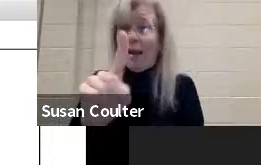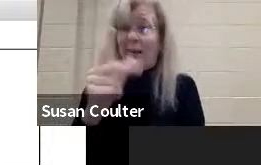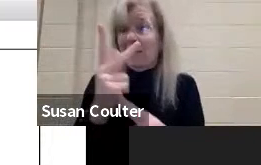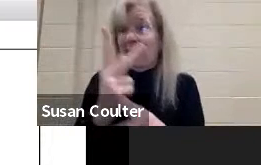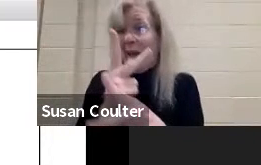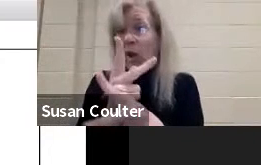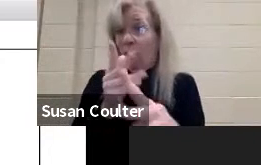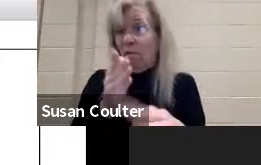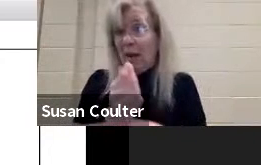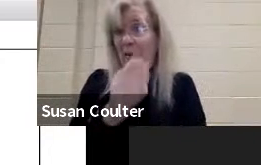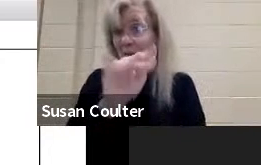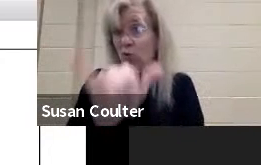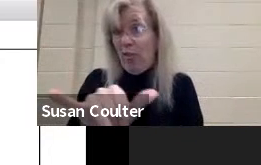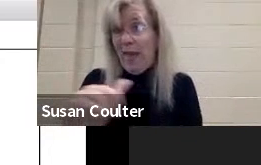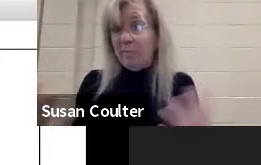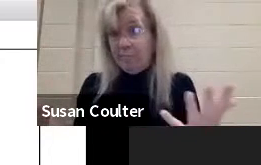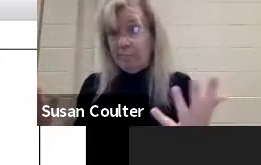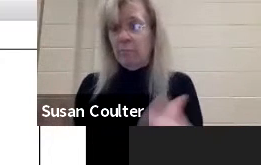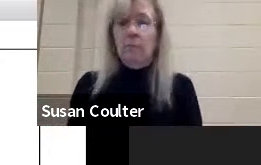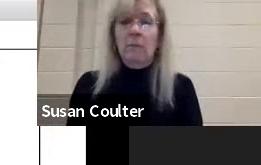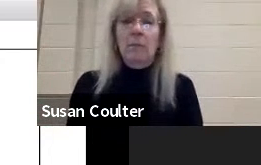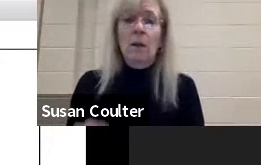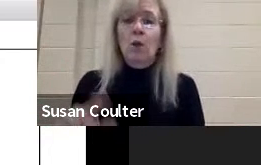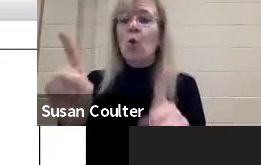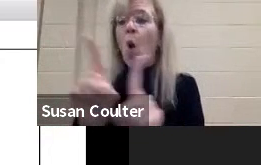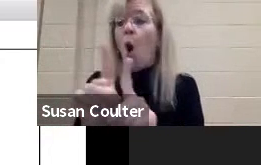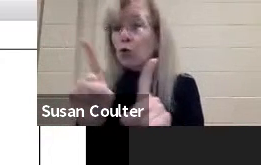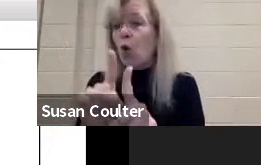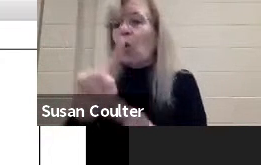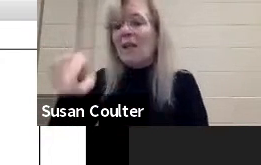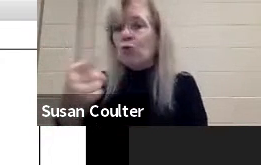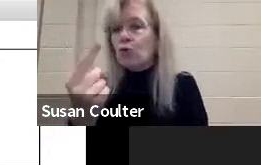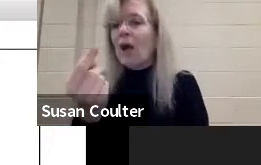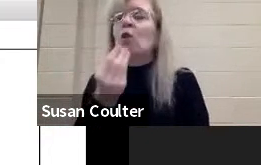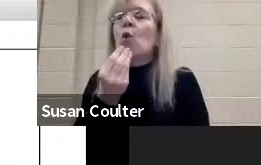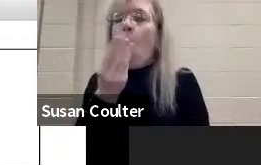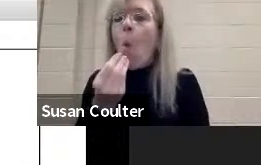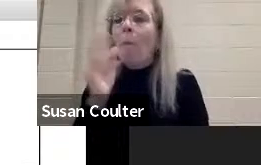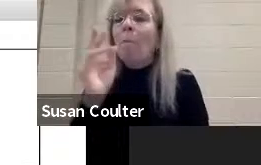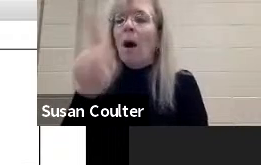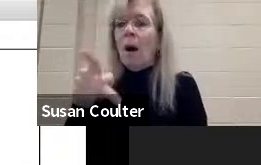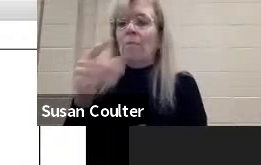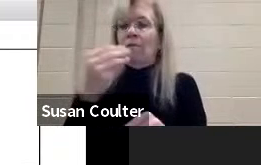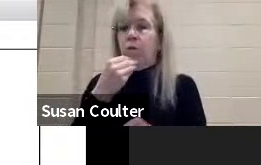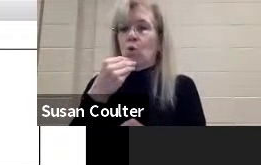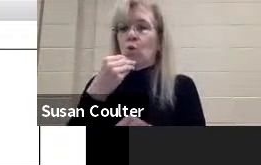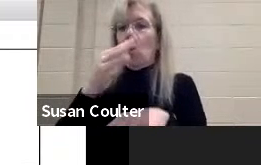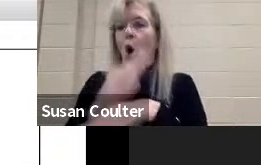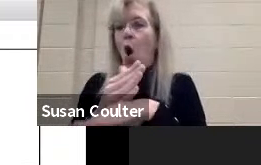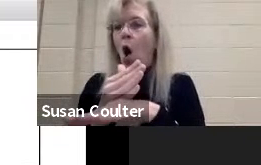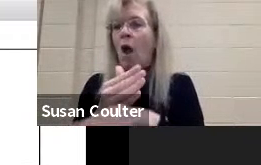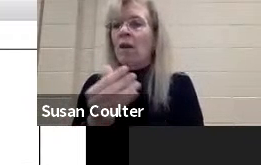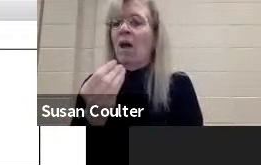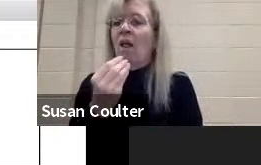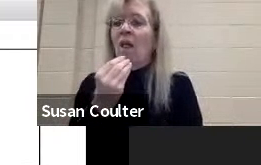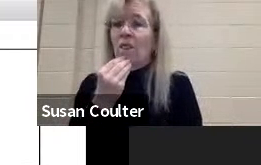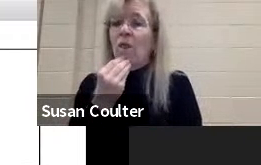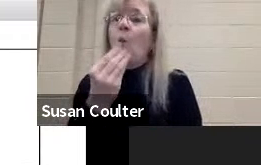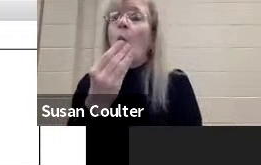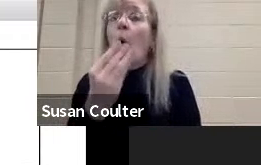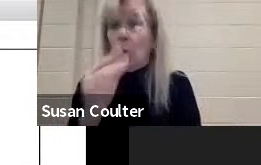go back and take care of it after that. You also can just warm up food